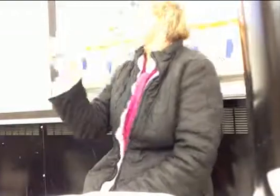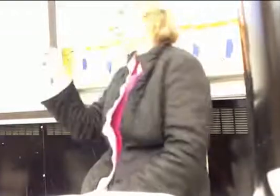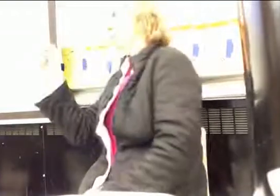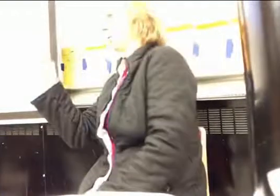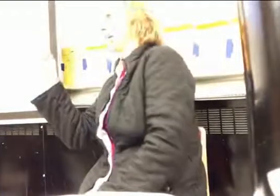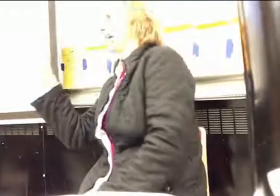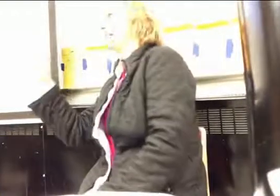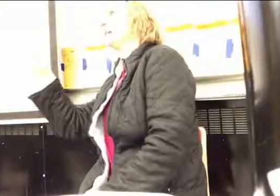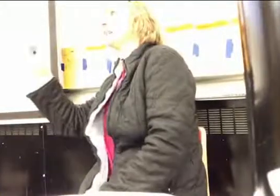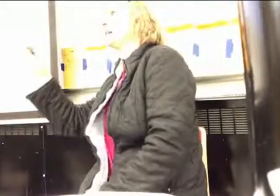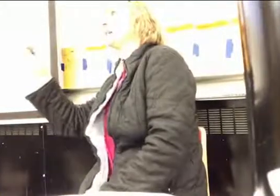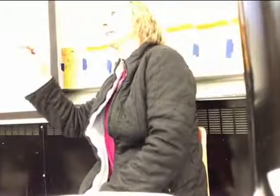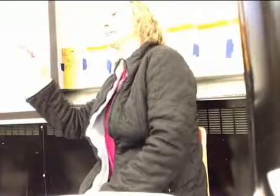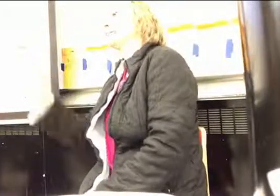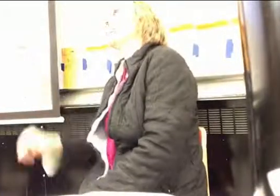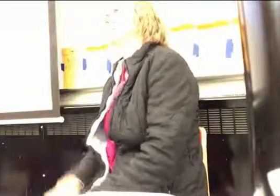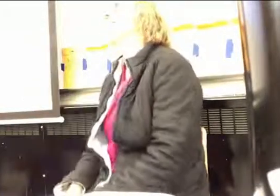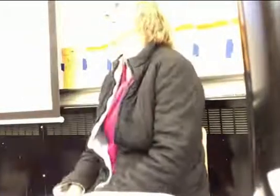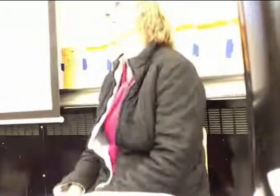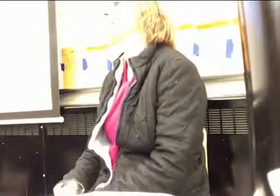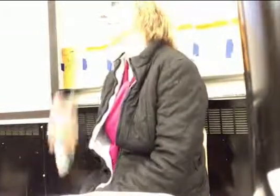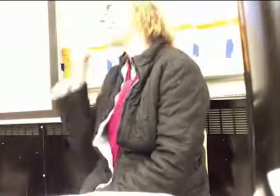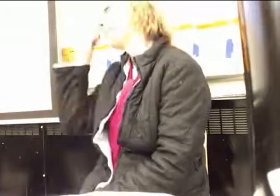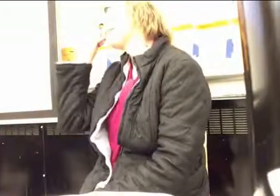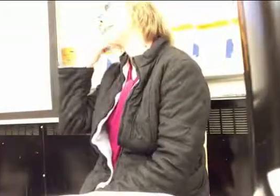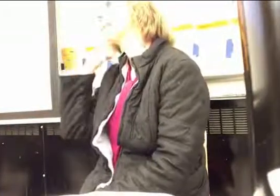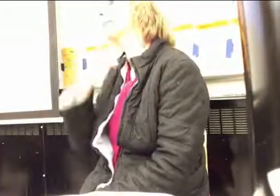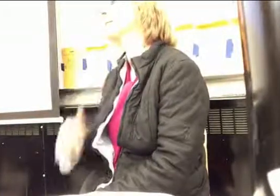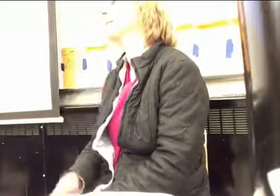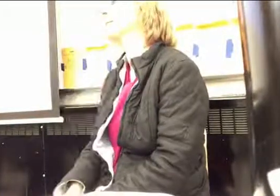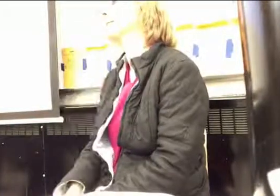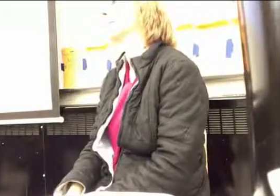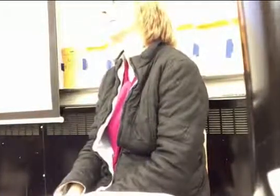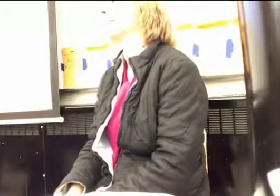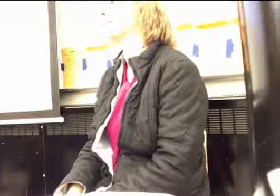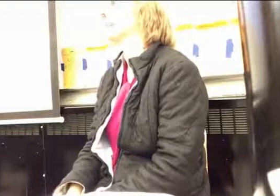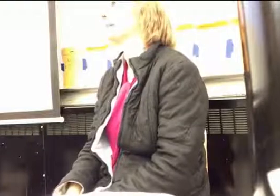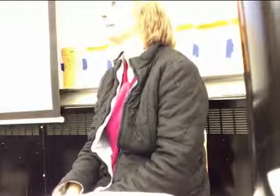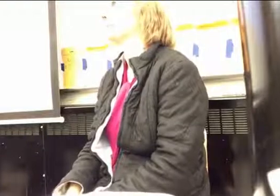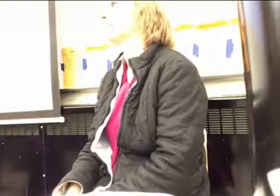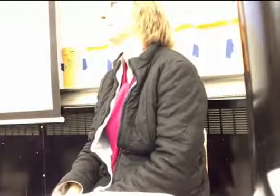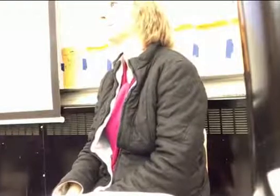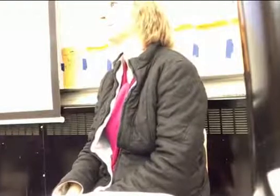or 1920, excuse me, approximately, is the Gilded Age.